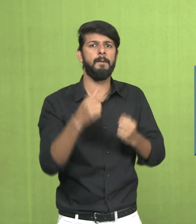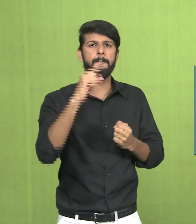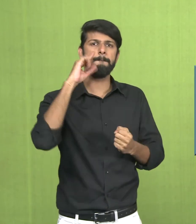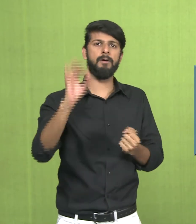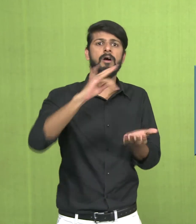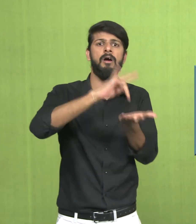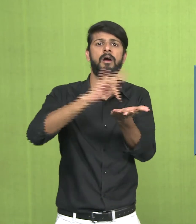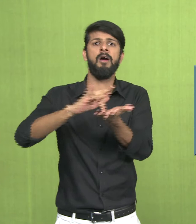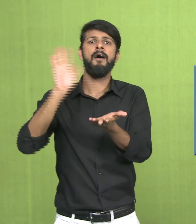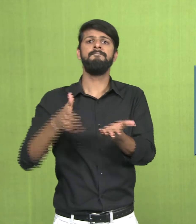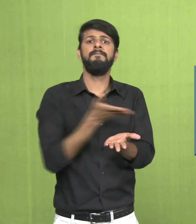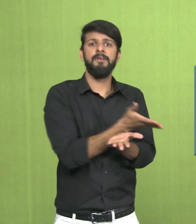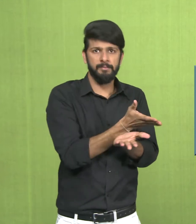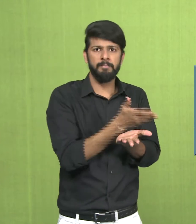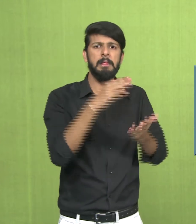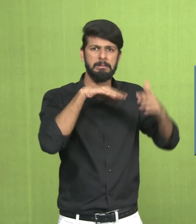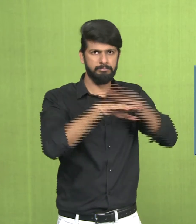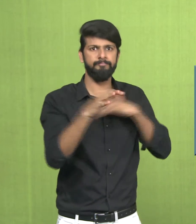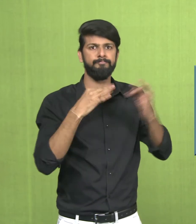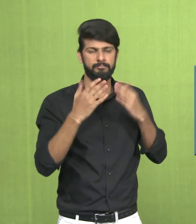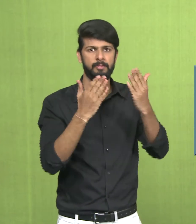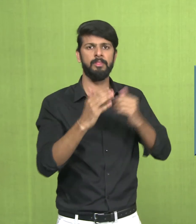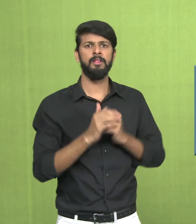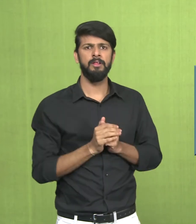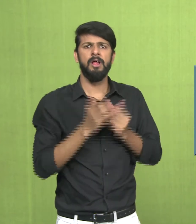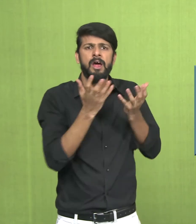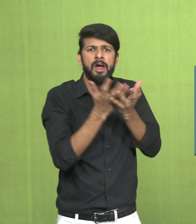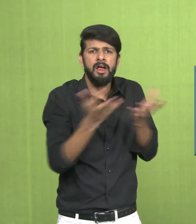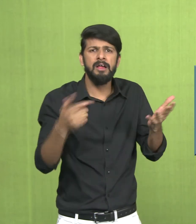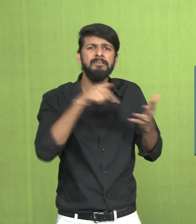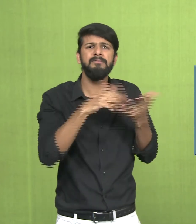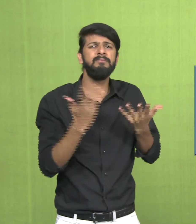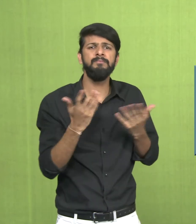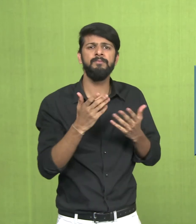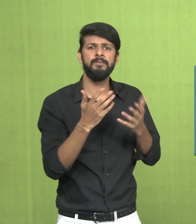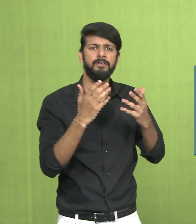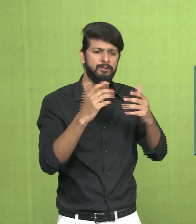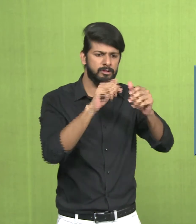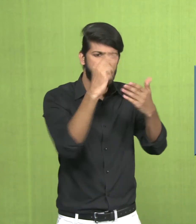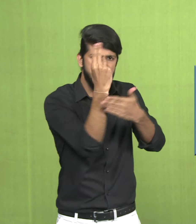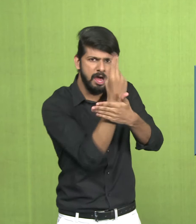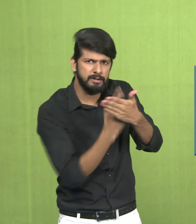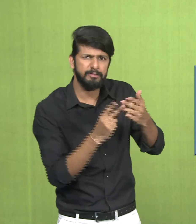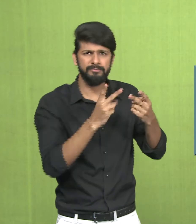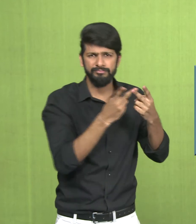Mohenjo-daro, very significant places because the art and